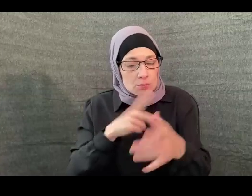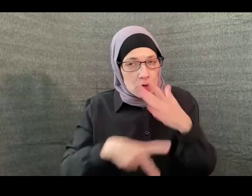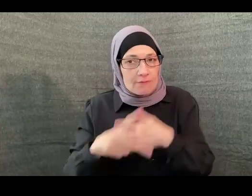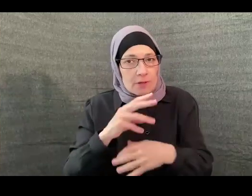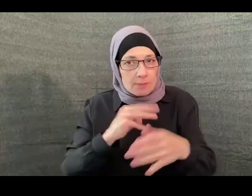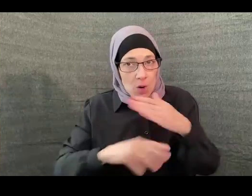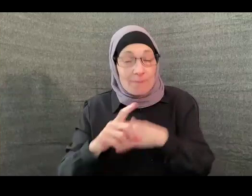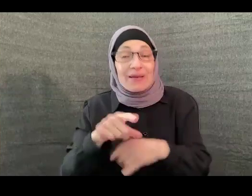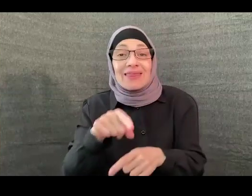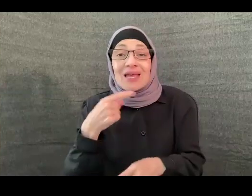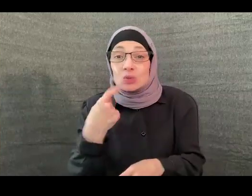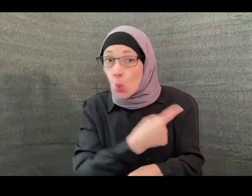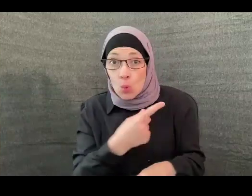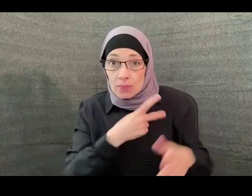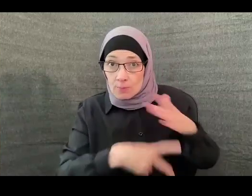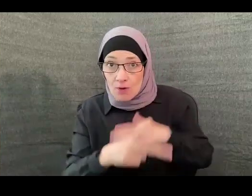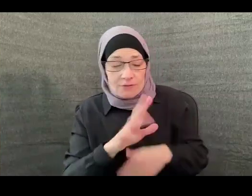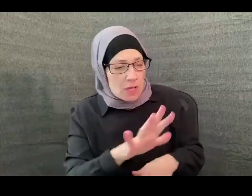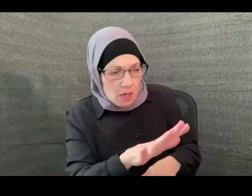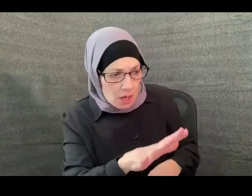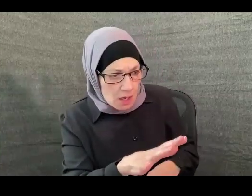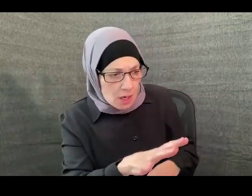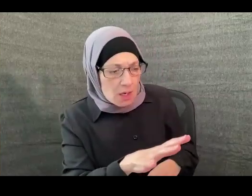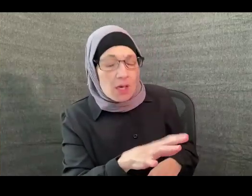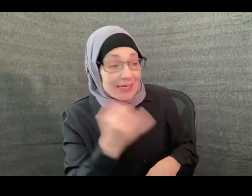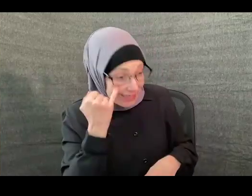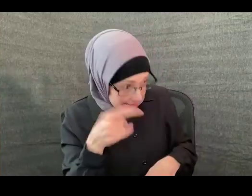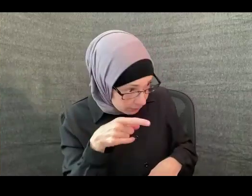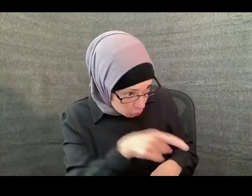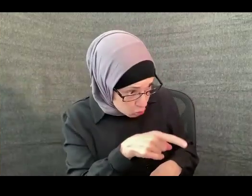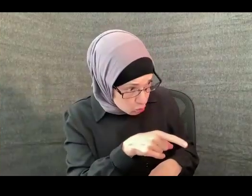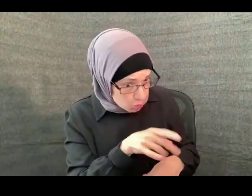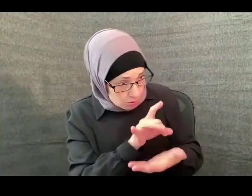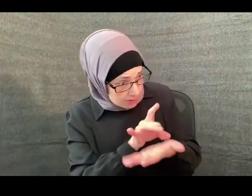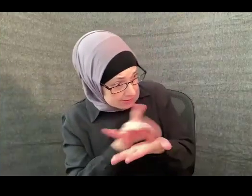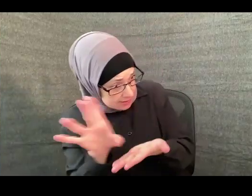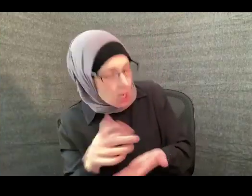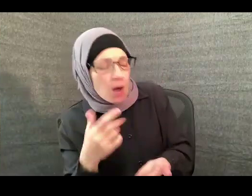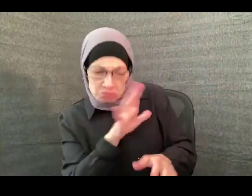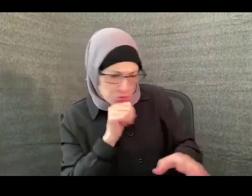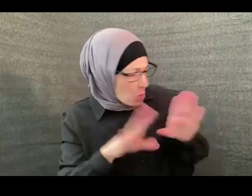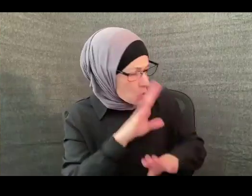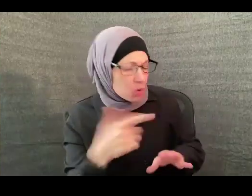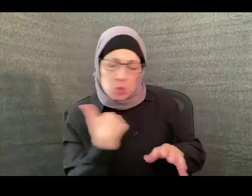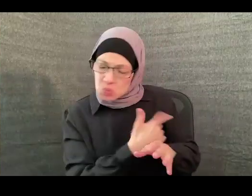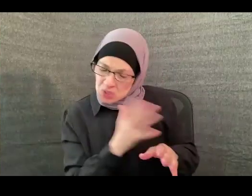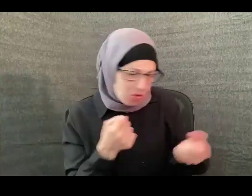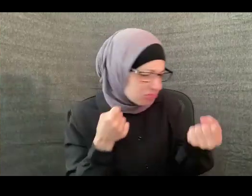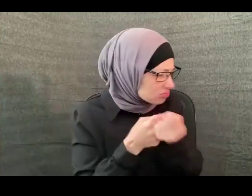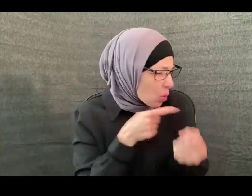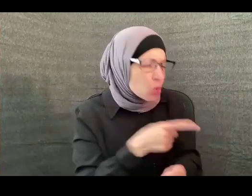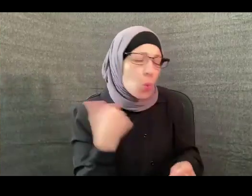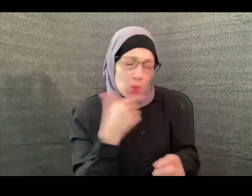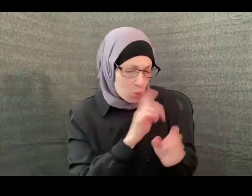Meaning, we're going to bring our monies and families and join you, even if you are expelled. And if you